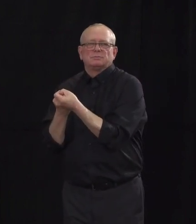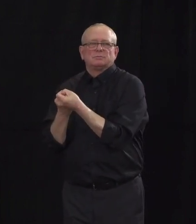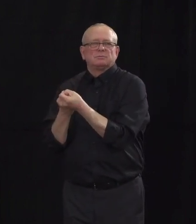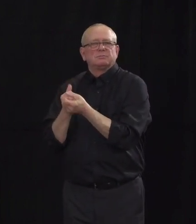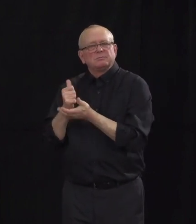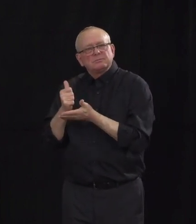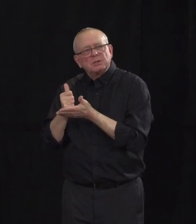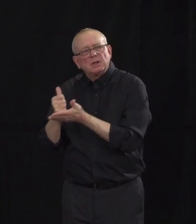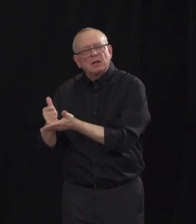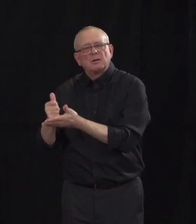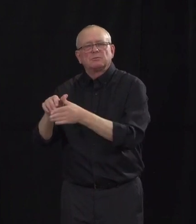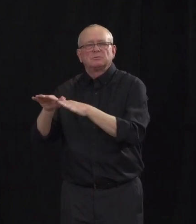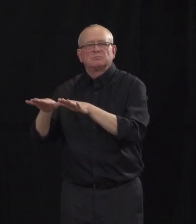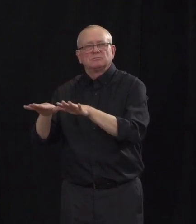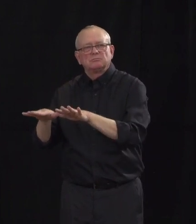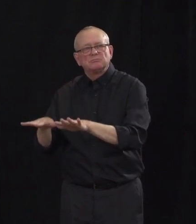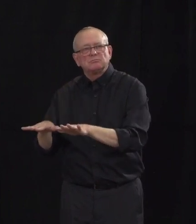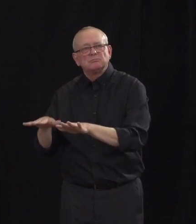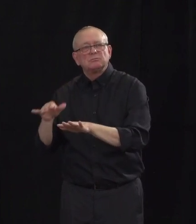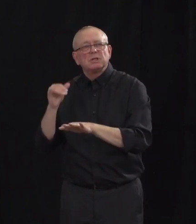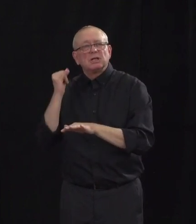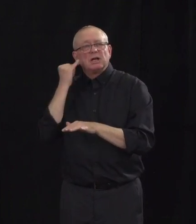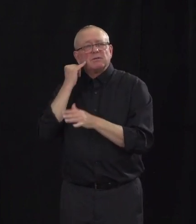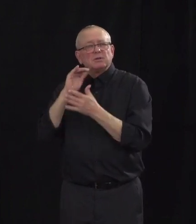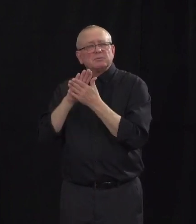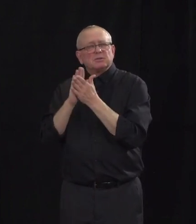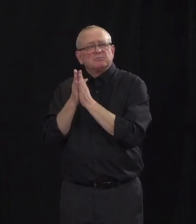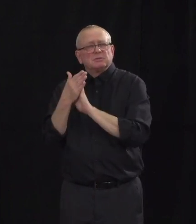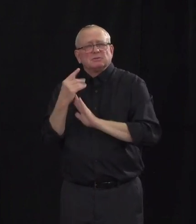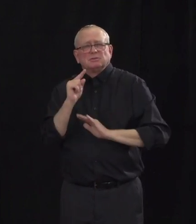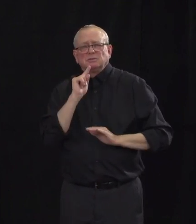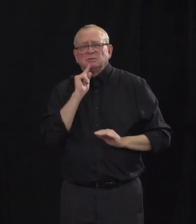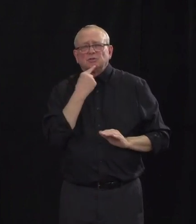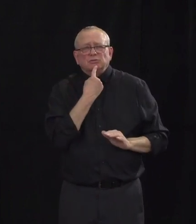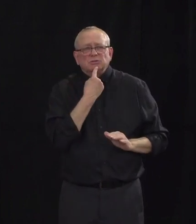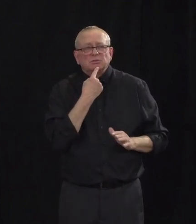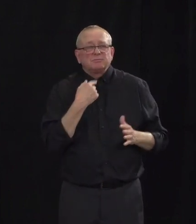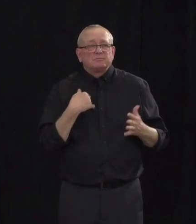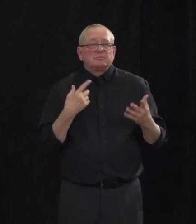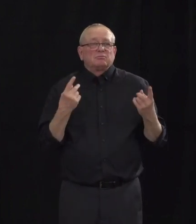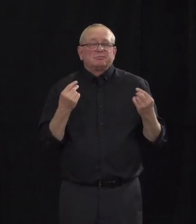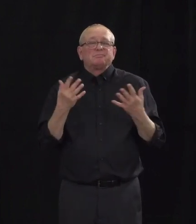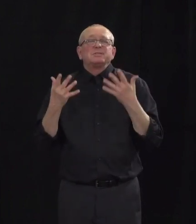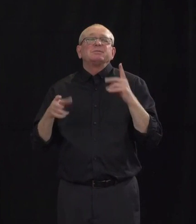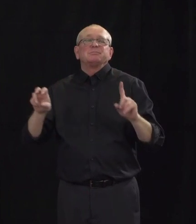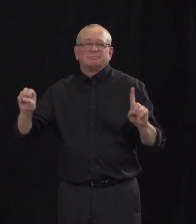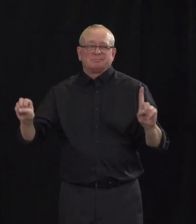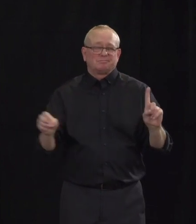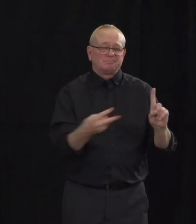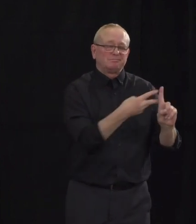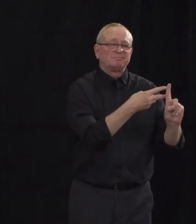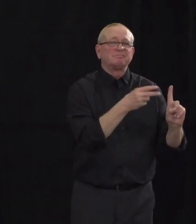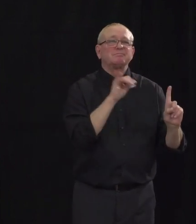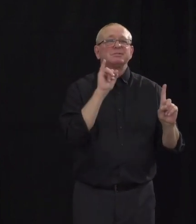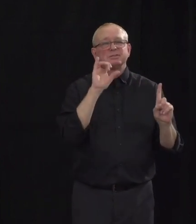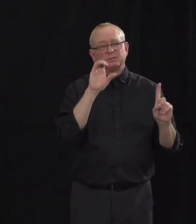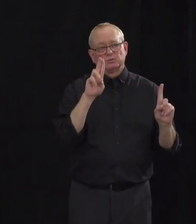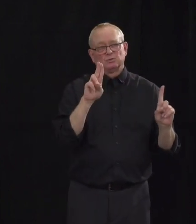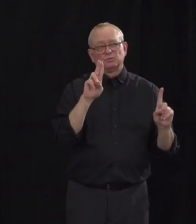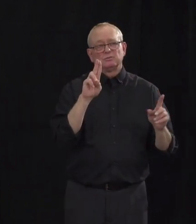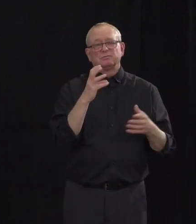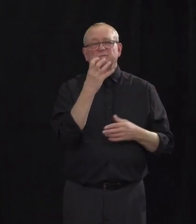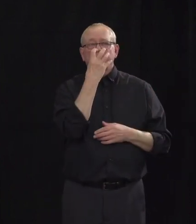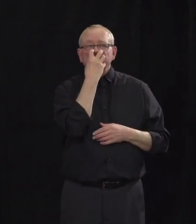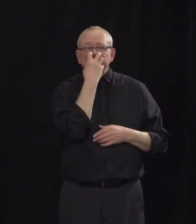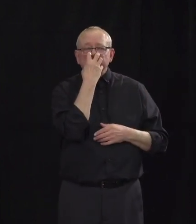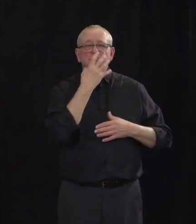potential intubation. So it depends on the wishes of that individual in a long-term care facility, if they would wish, and if their medical